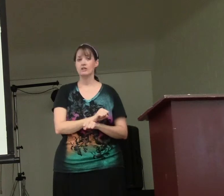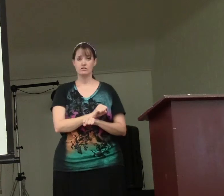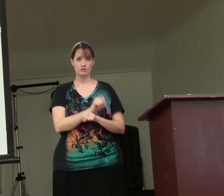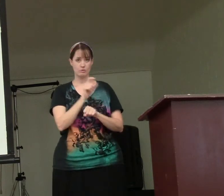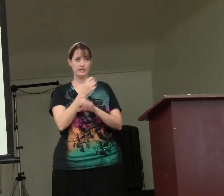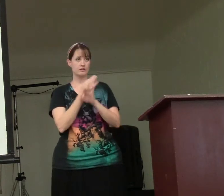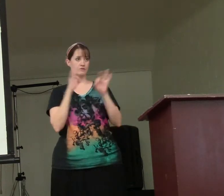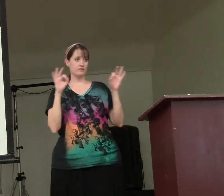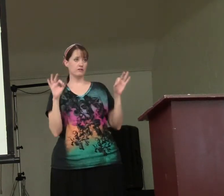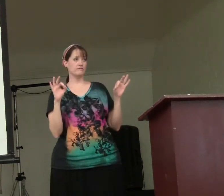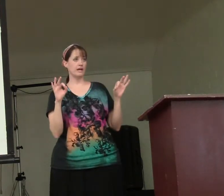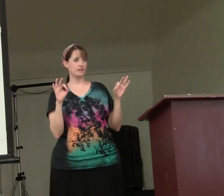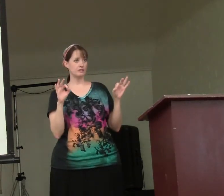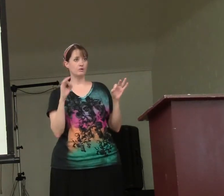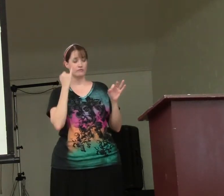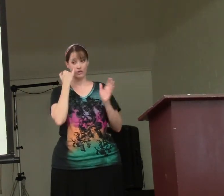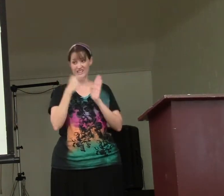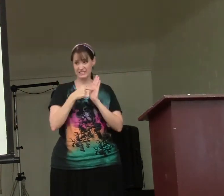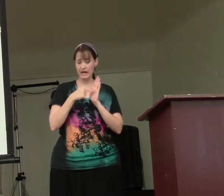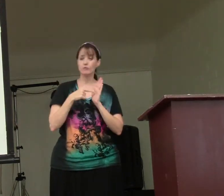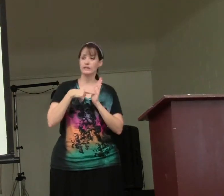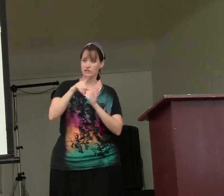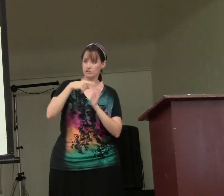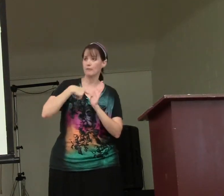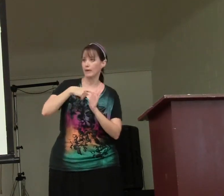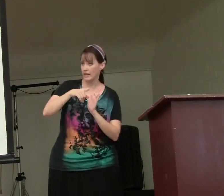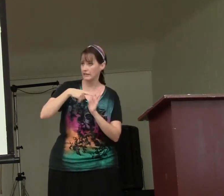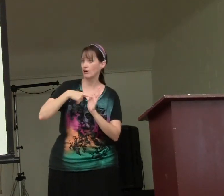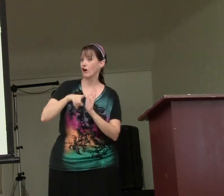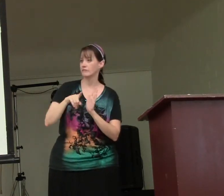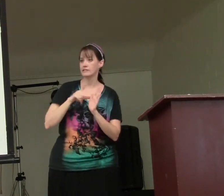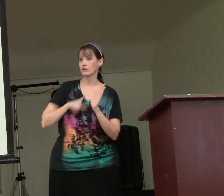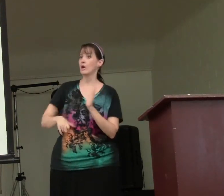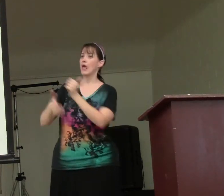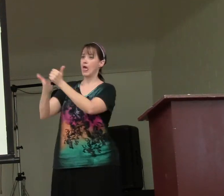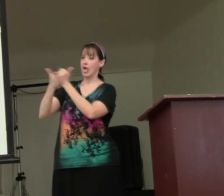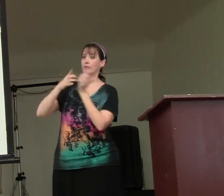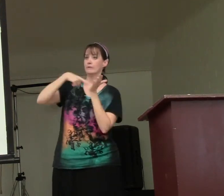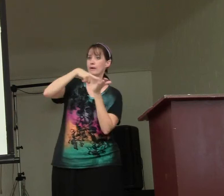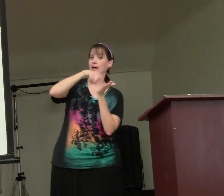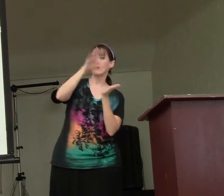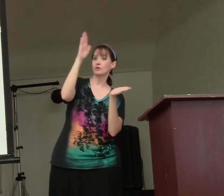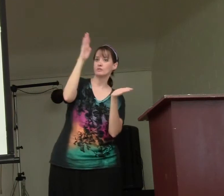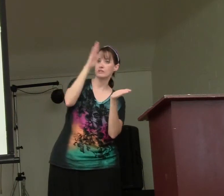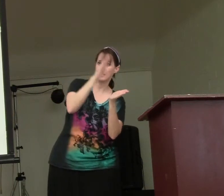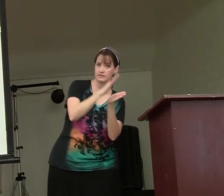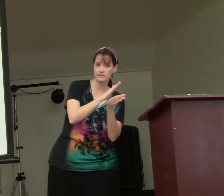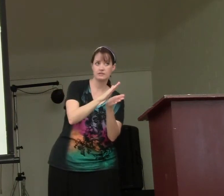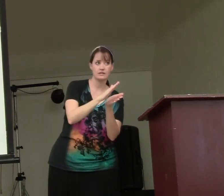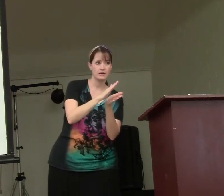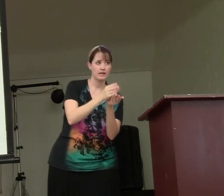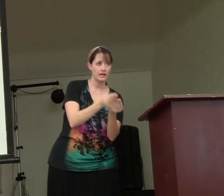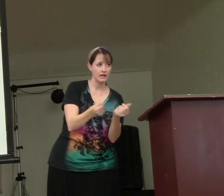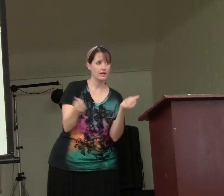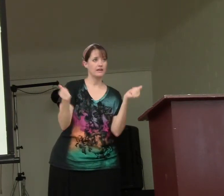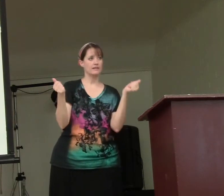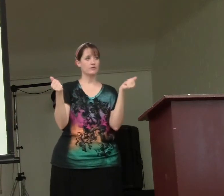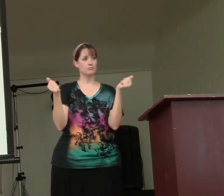So we need to be free of that too. If we're in debt, we need to start paying it off and say, look, help me pay off those debts and get those paid